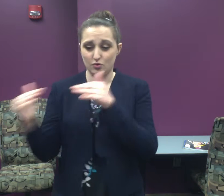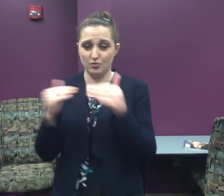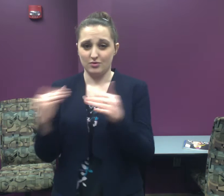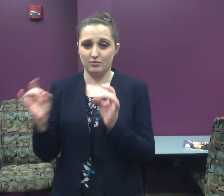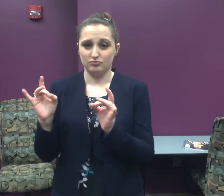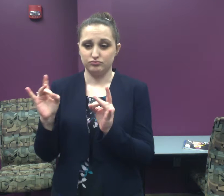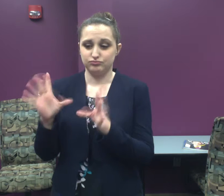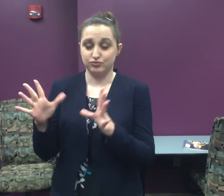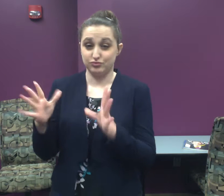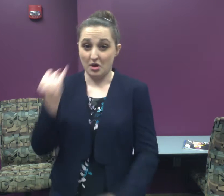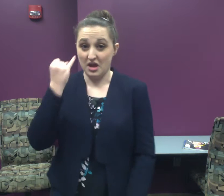dead. Yeah.